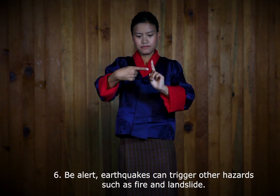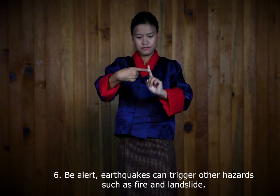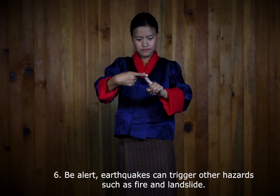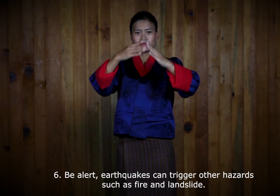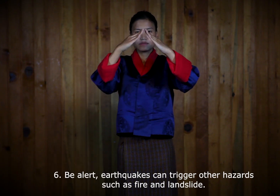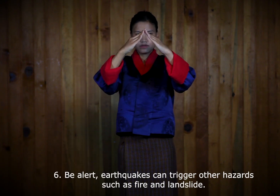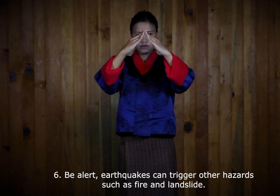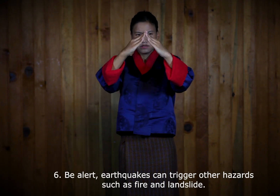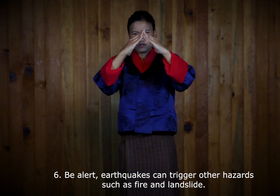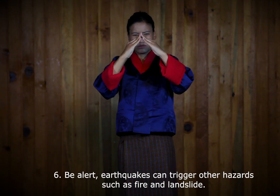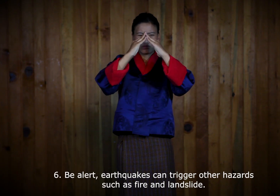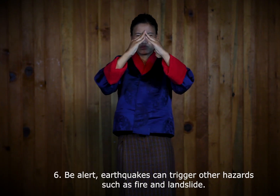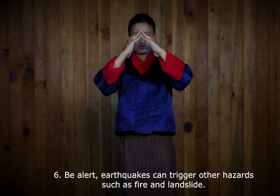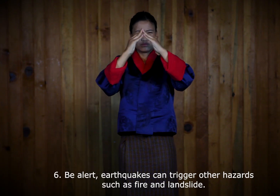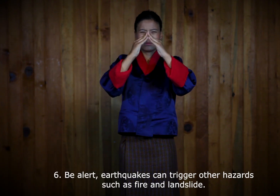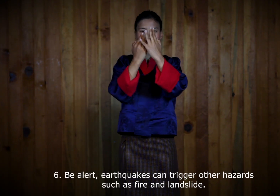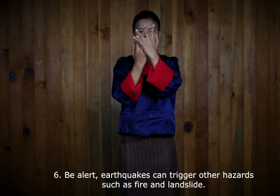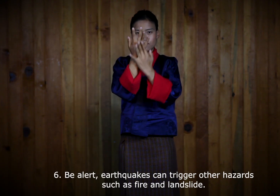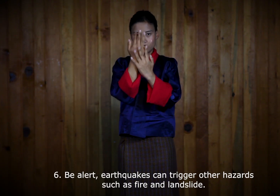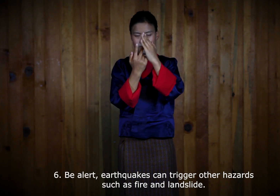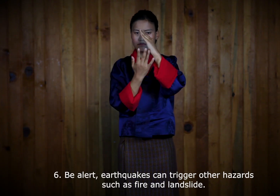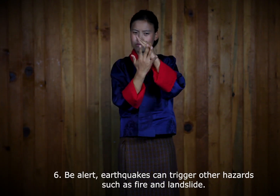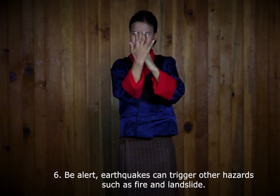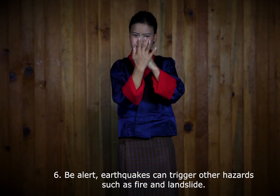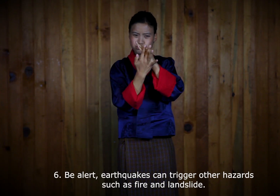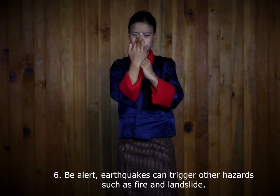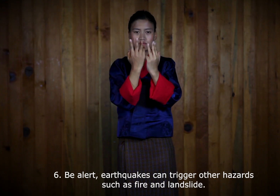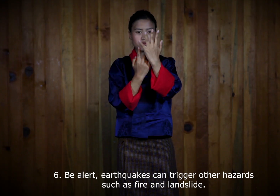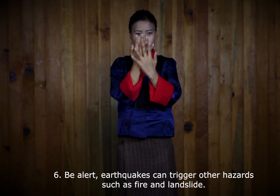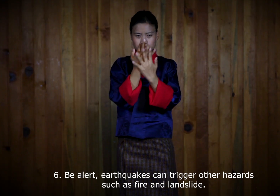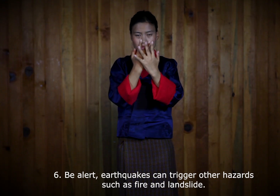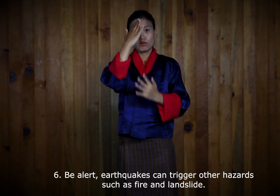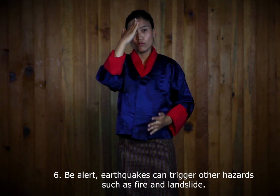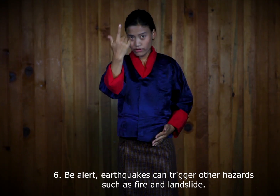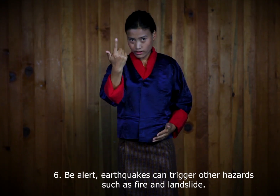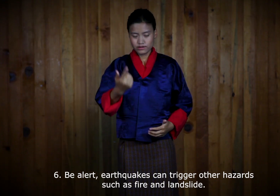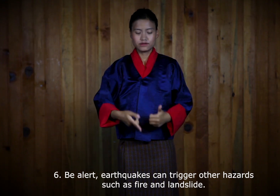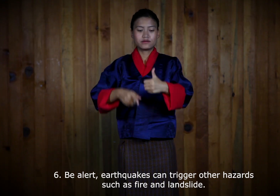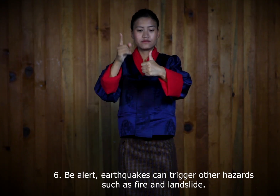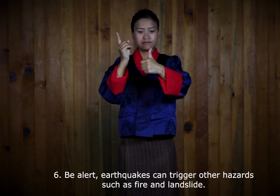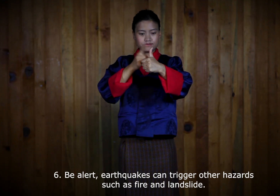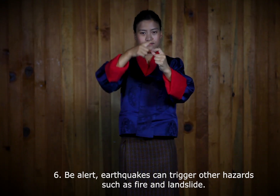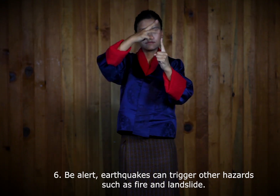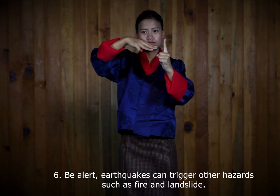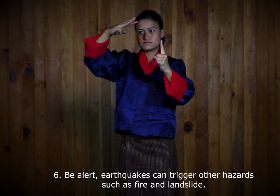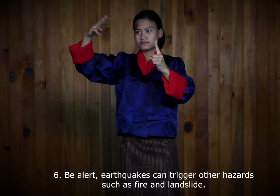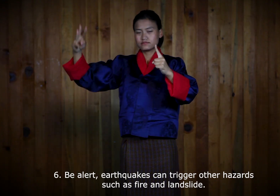6. Be alert. Earthquakes can trigger other hazards such as fire